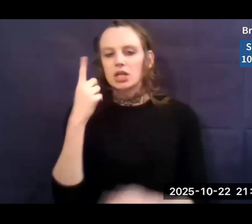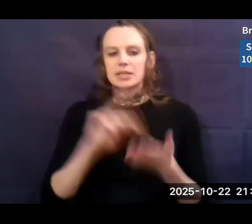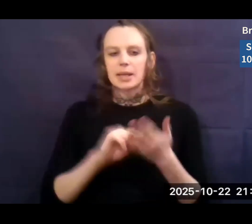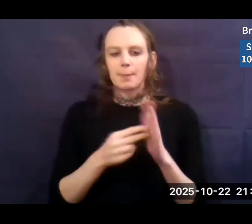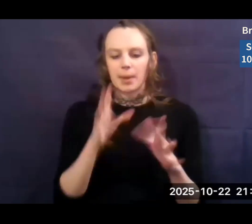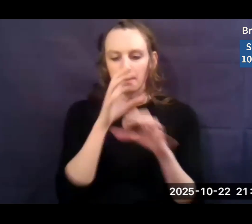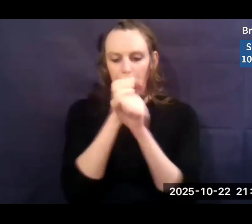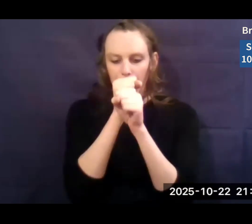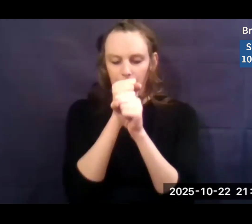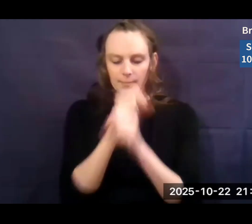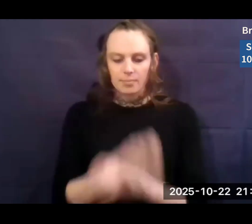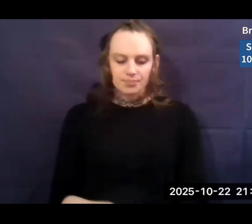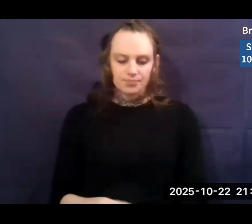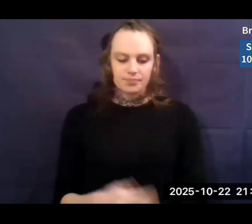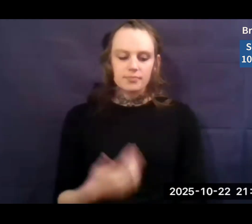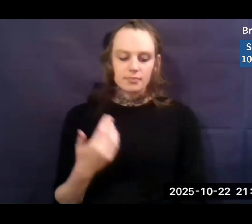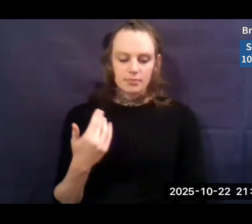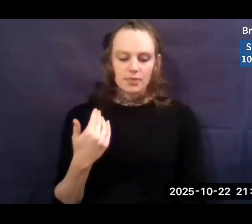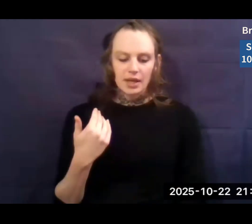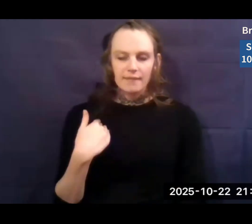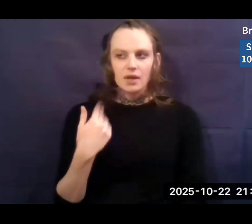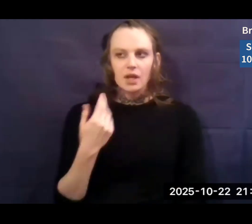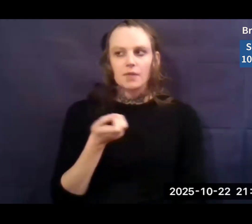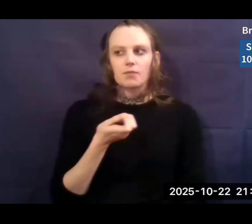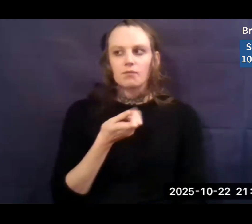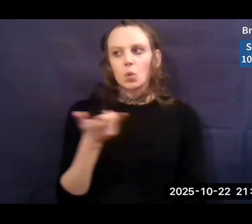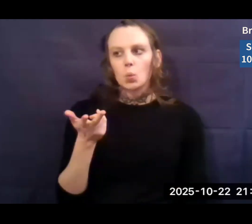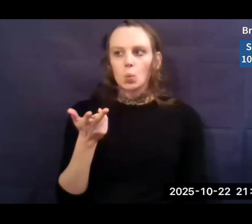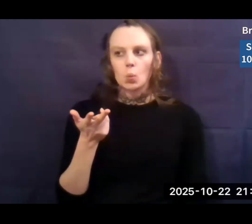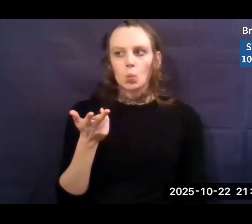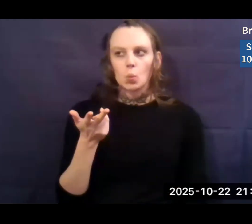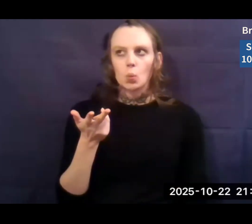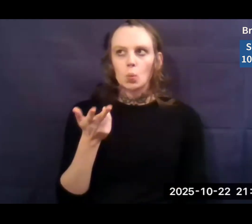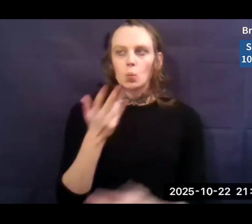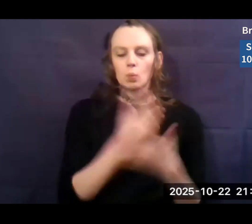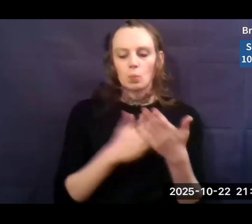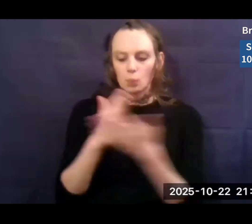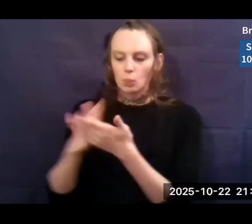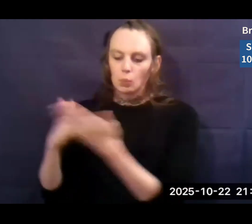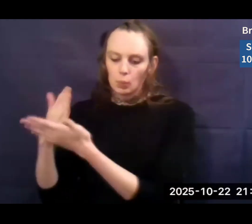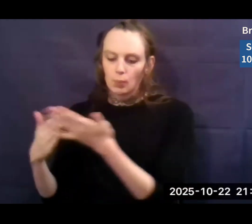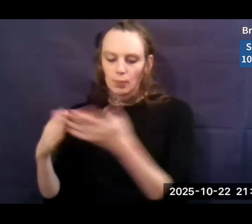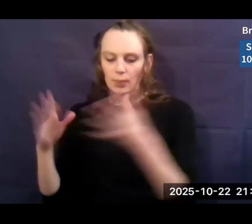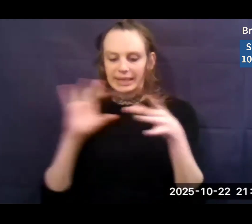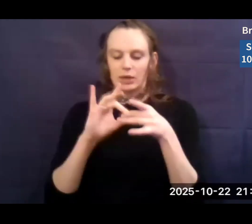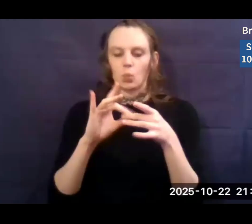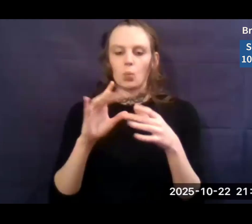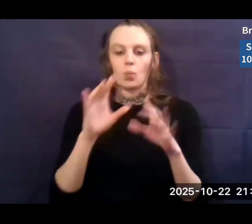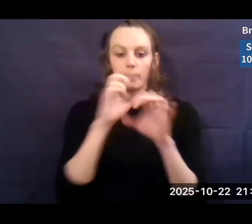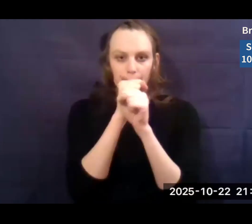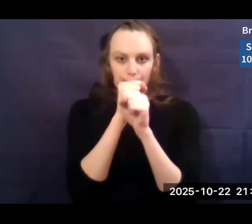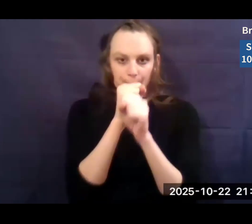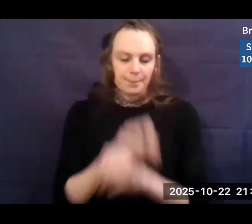because there are a couple parts to being anonymous. Um,